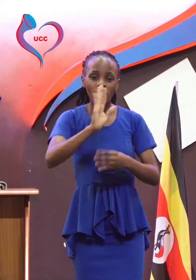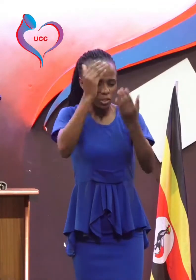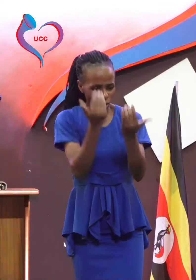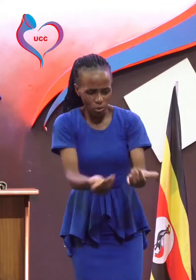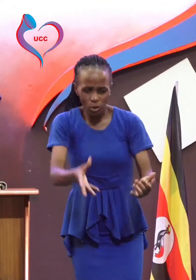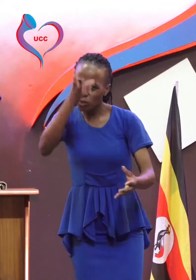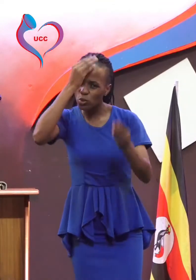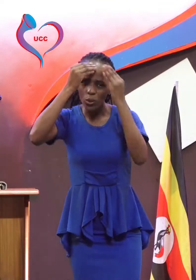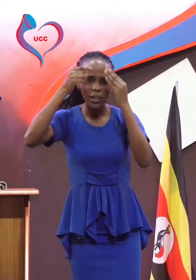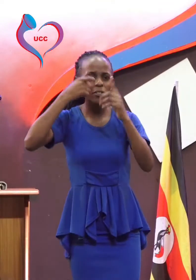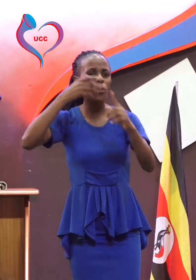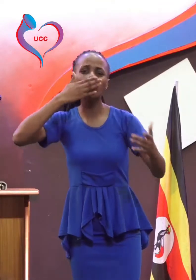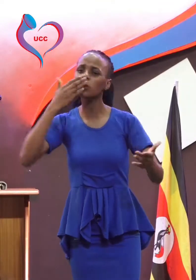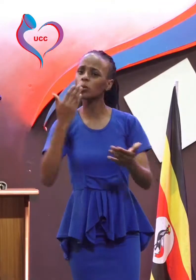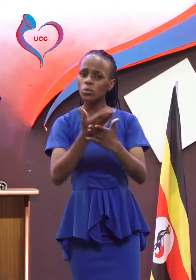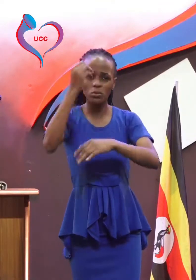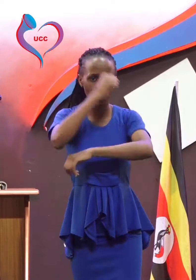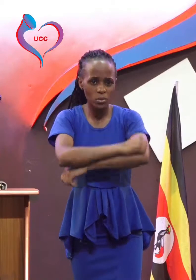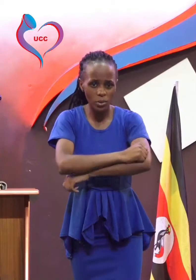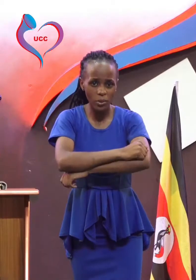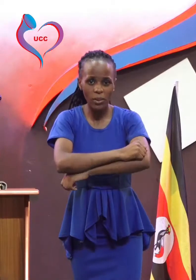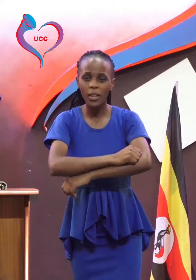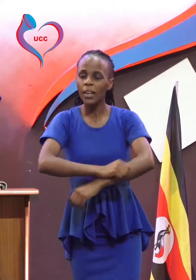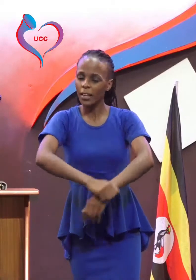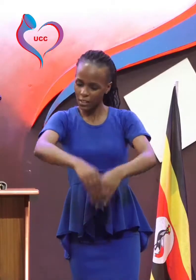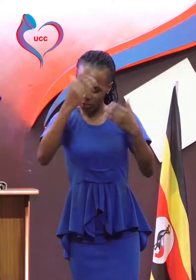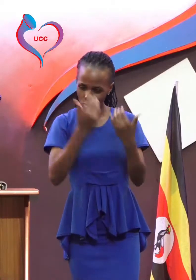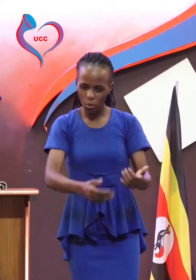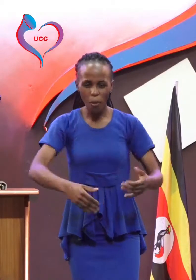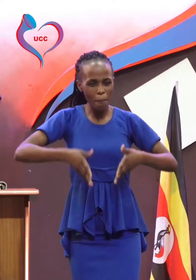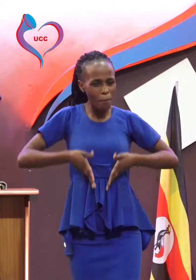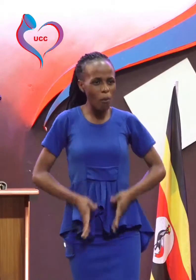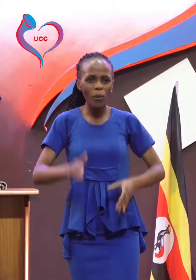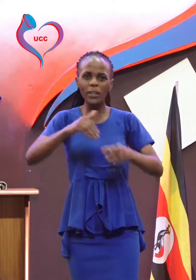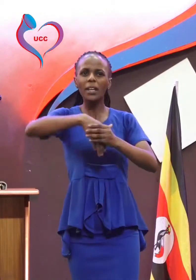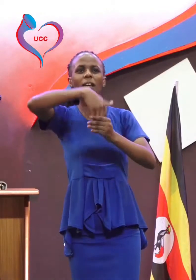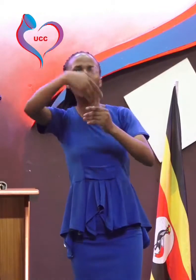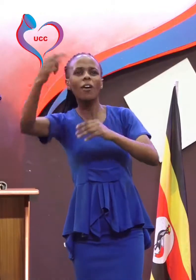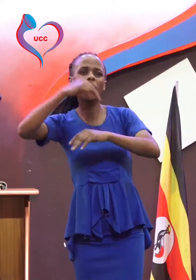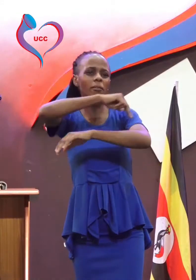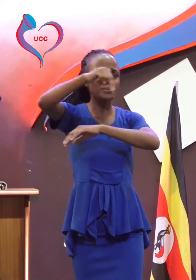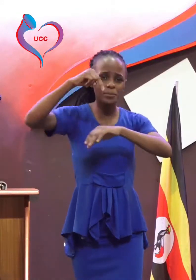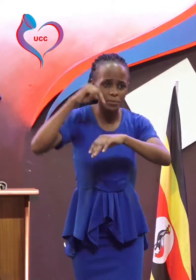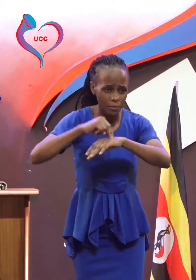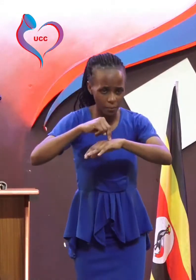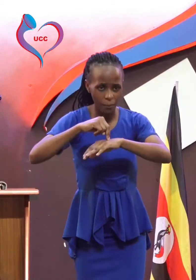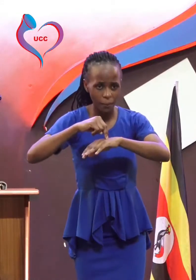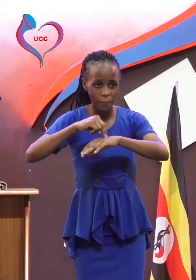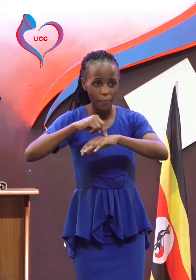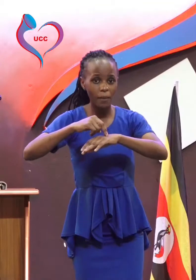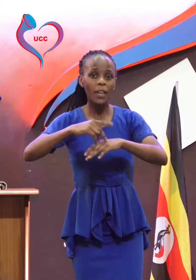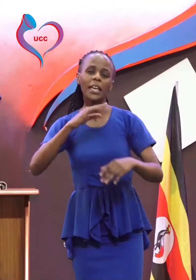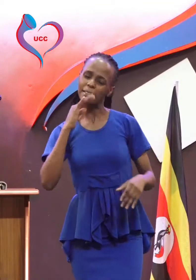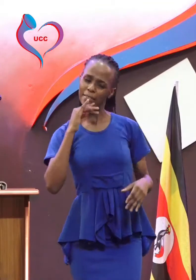feed, for your sons to be in the schools in which they are, for the children you've birthed in nations